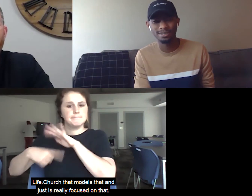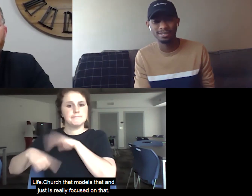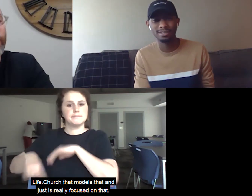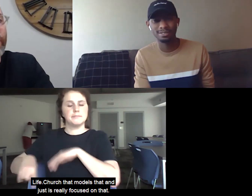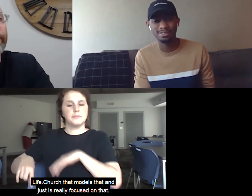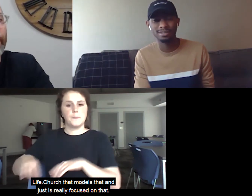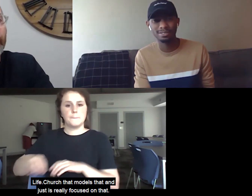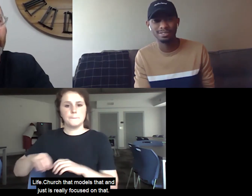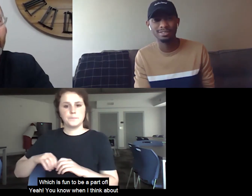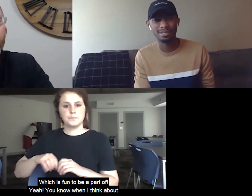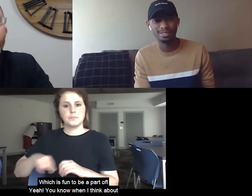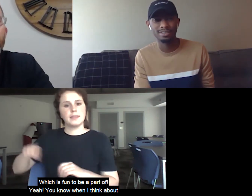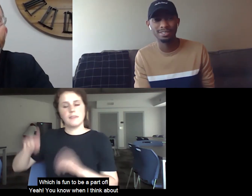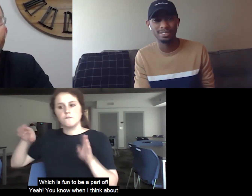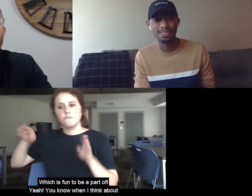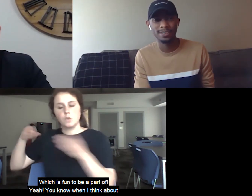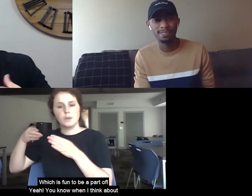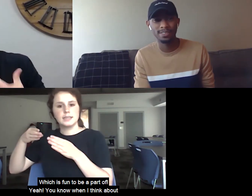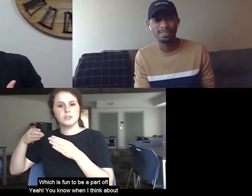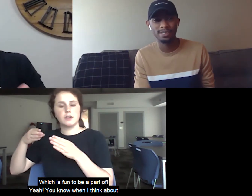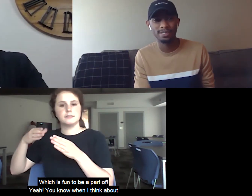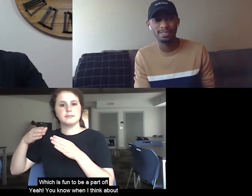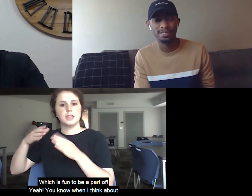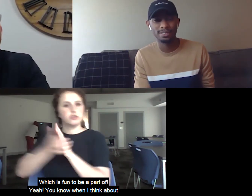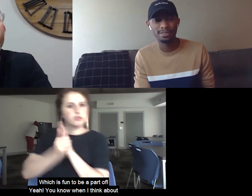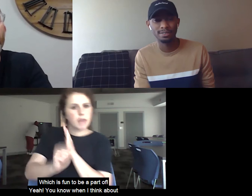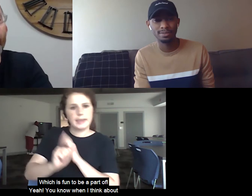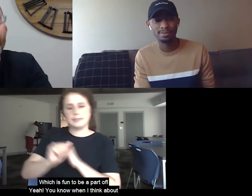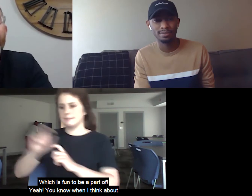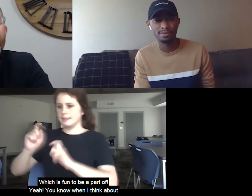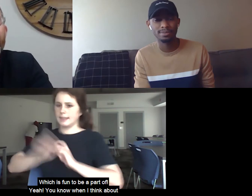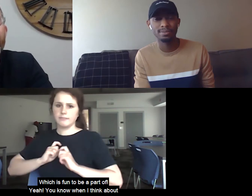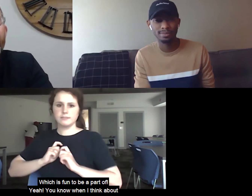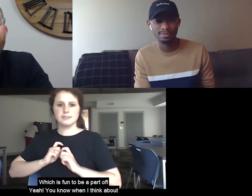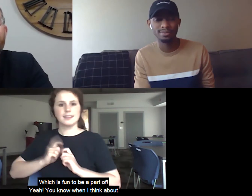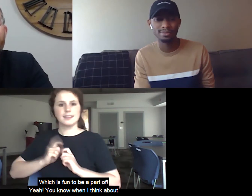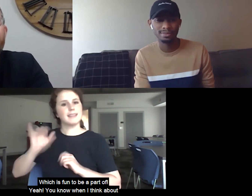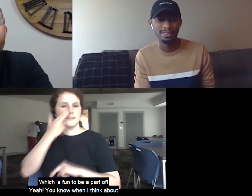just is really focused on that, which is fun to be a part of.